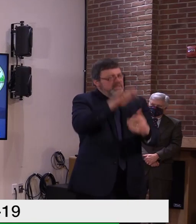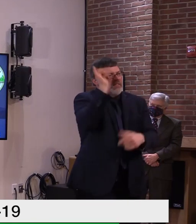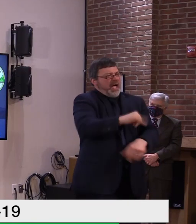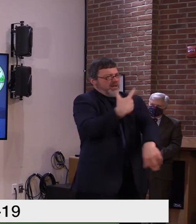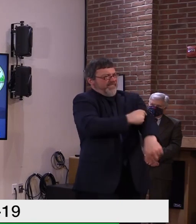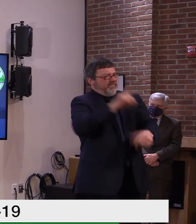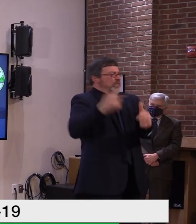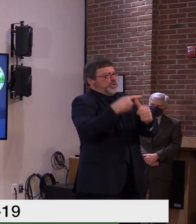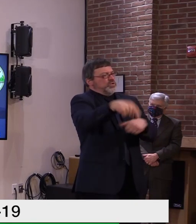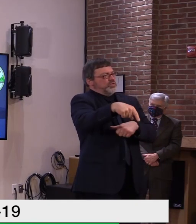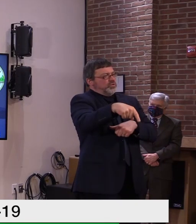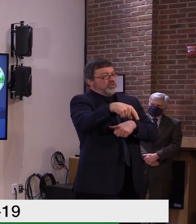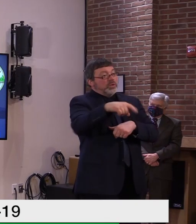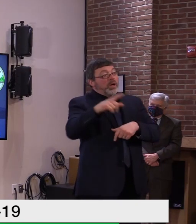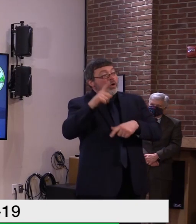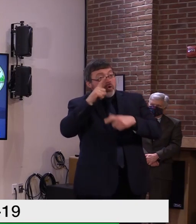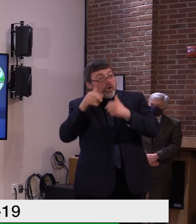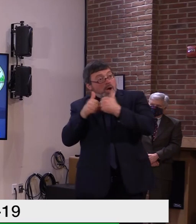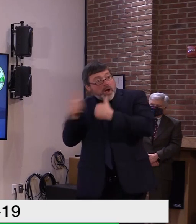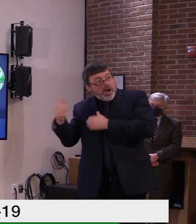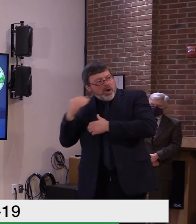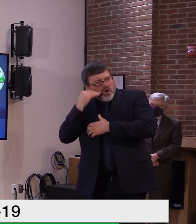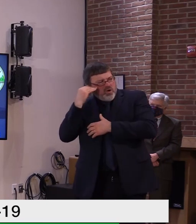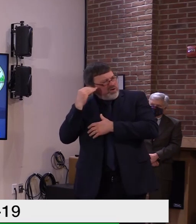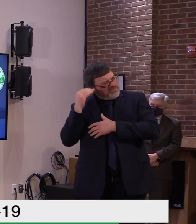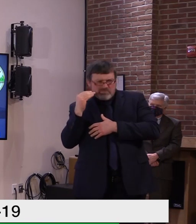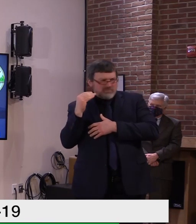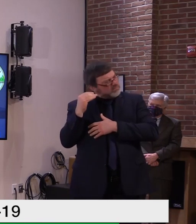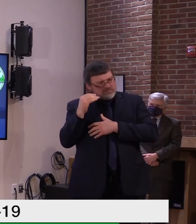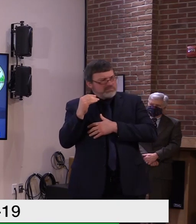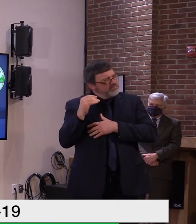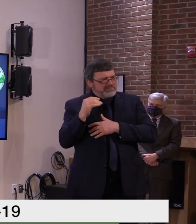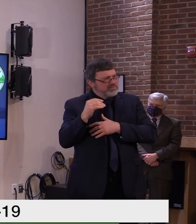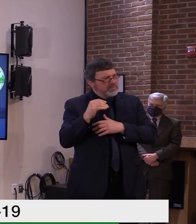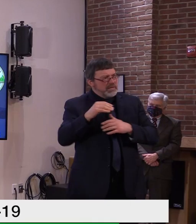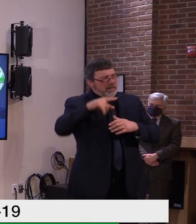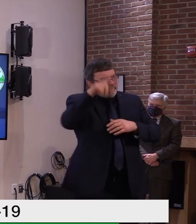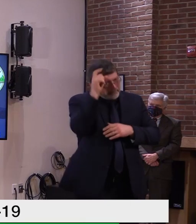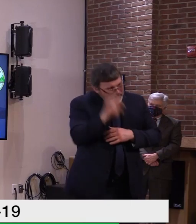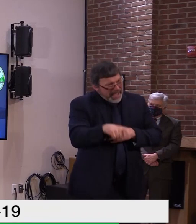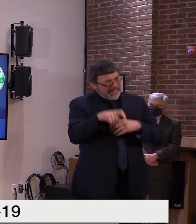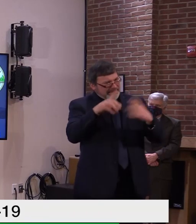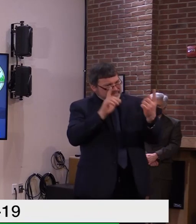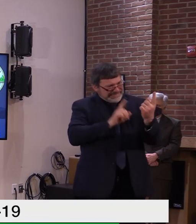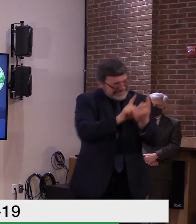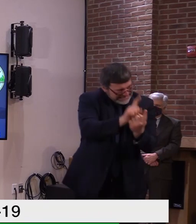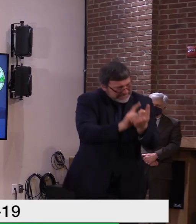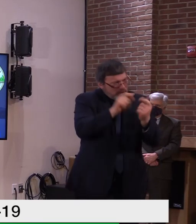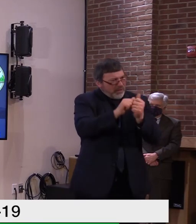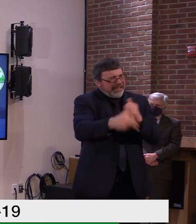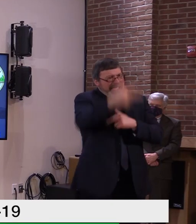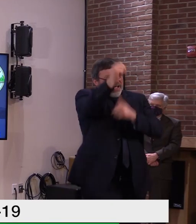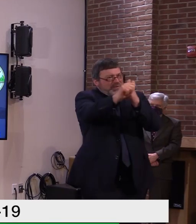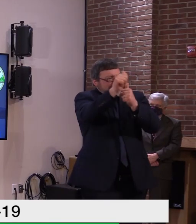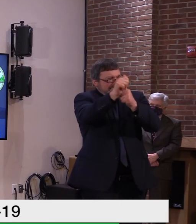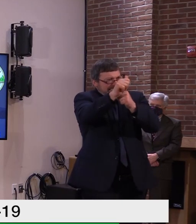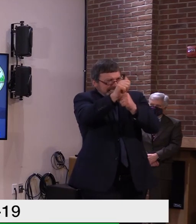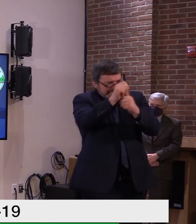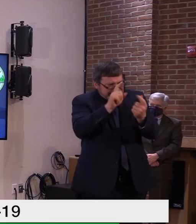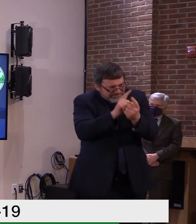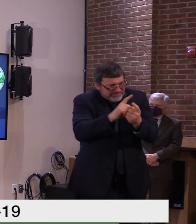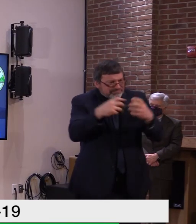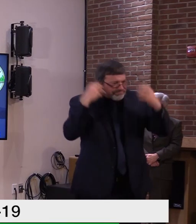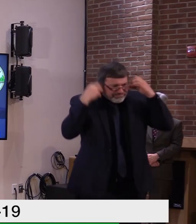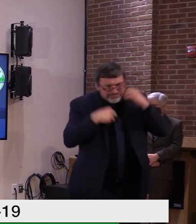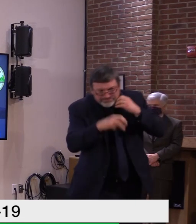who are in contact with the highest risks, the older Vermonters, to prevent death. That's what we're